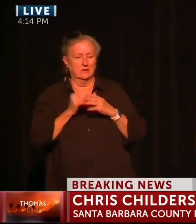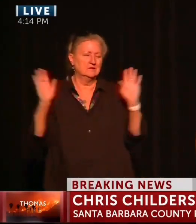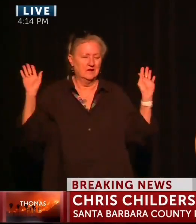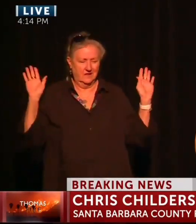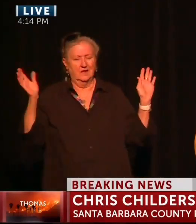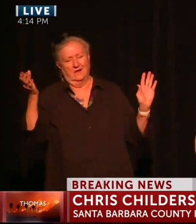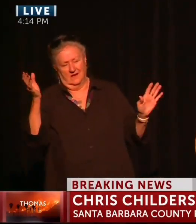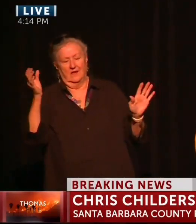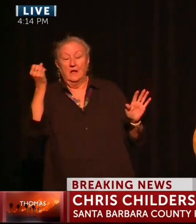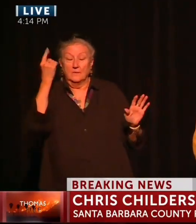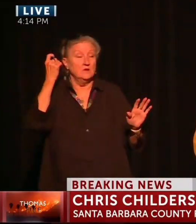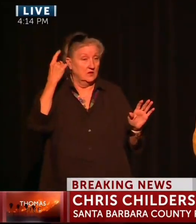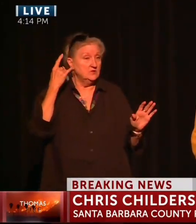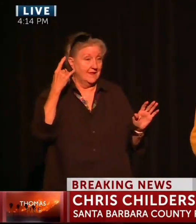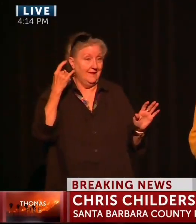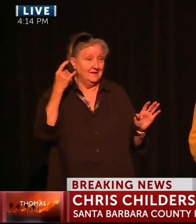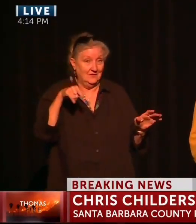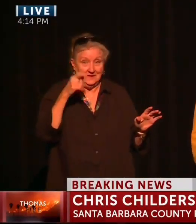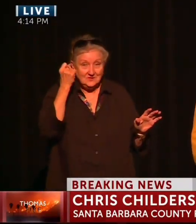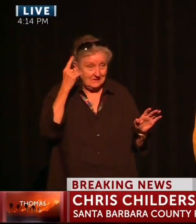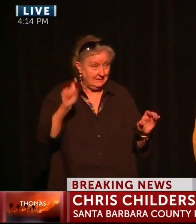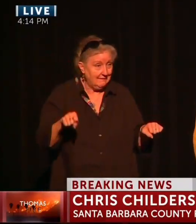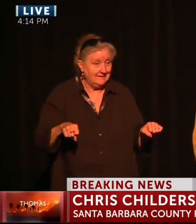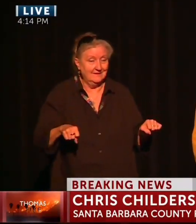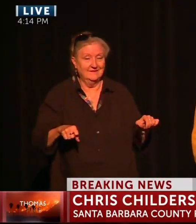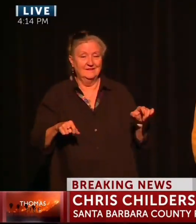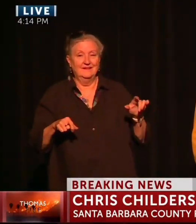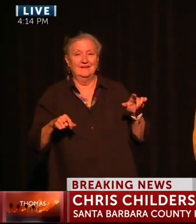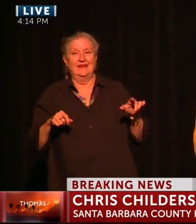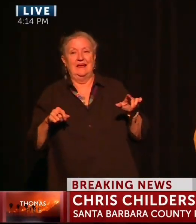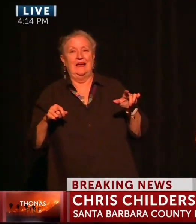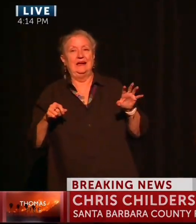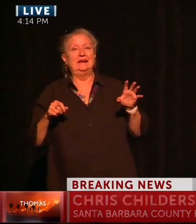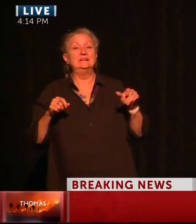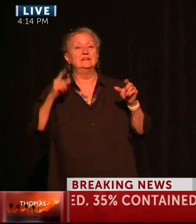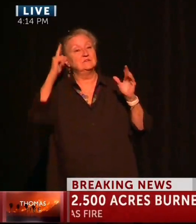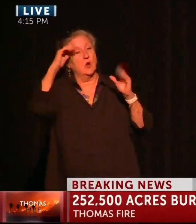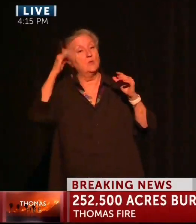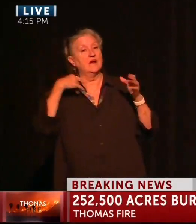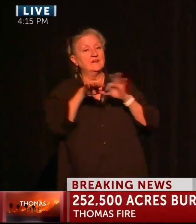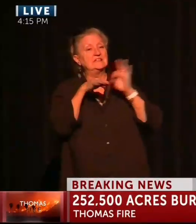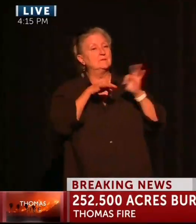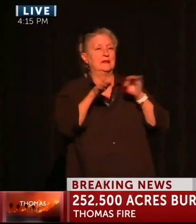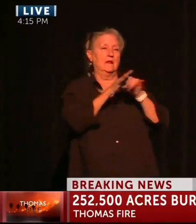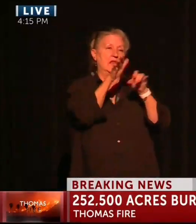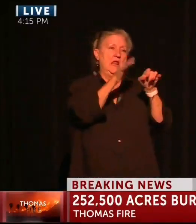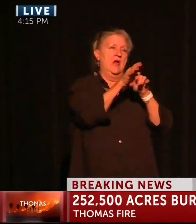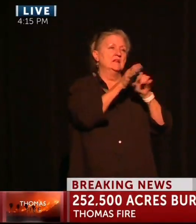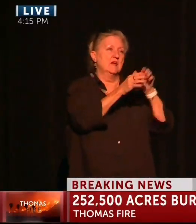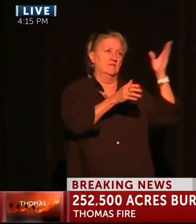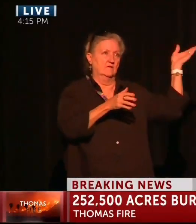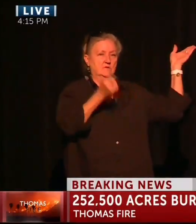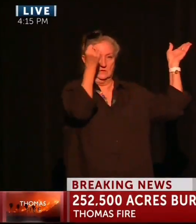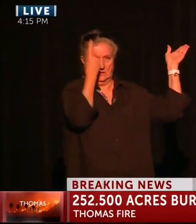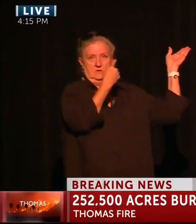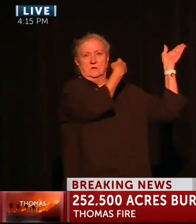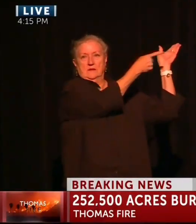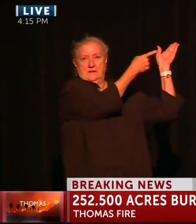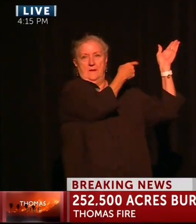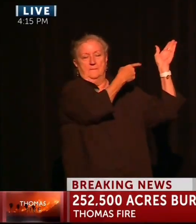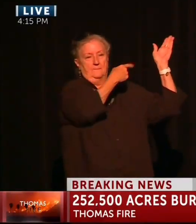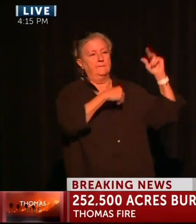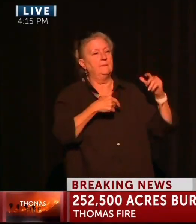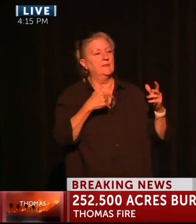mean, not comfortable, but you're understanding. So Hopefully I've explained it well enough. And let me just finish off